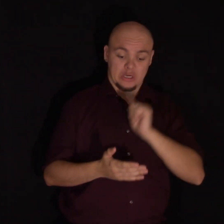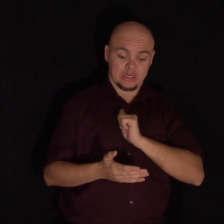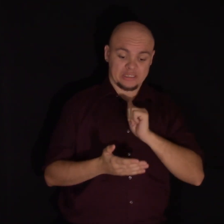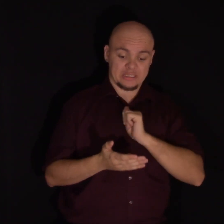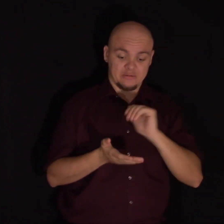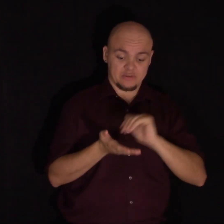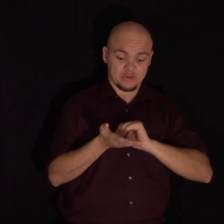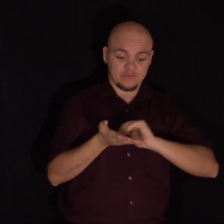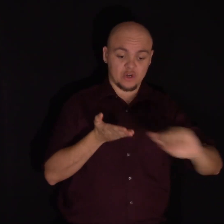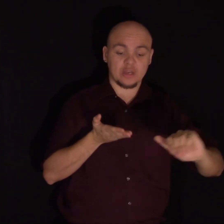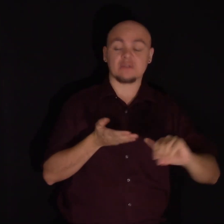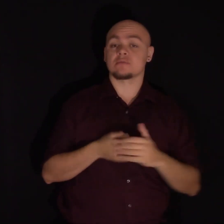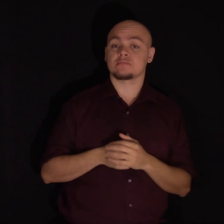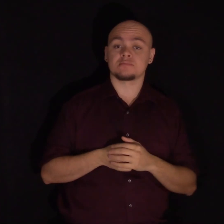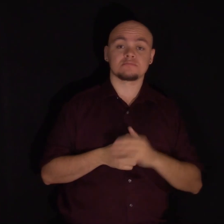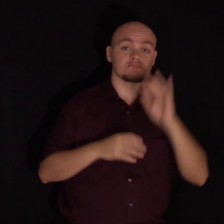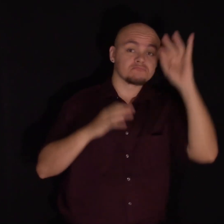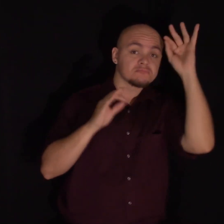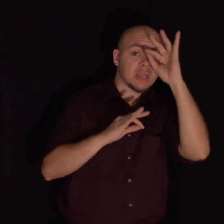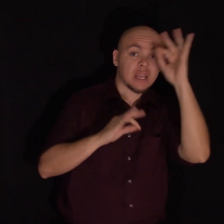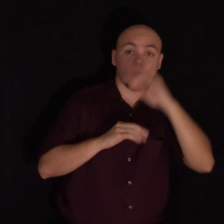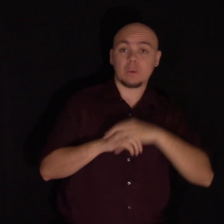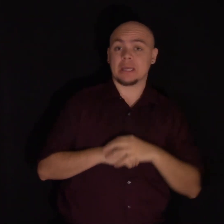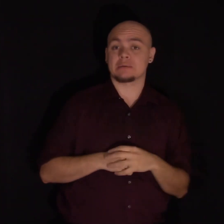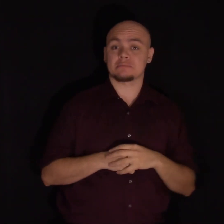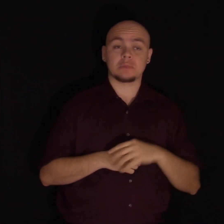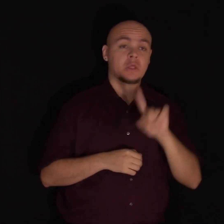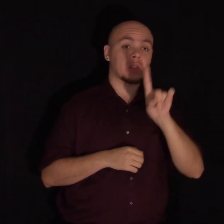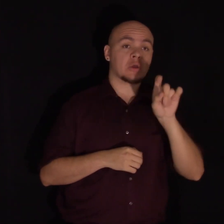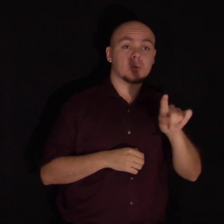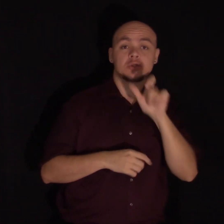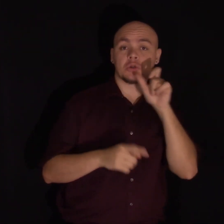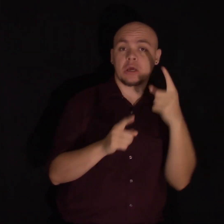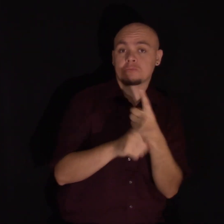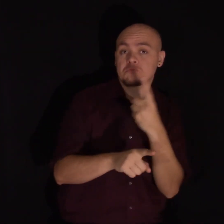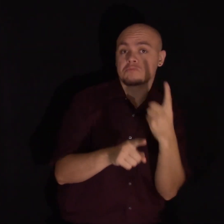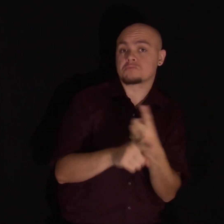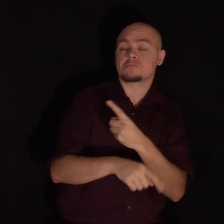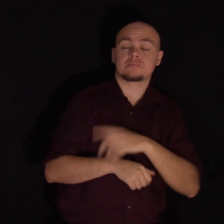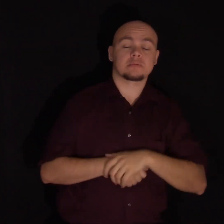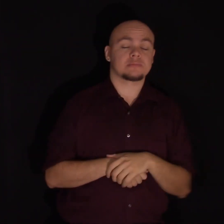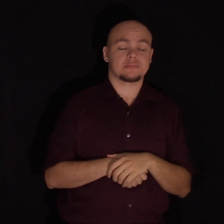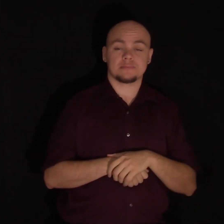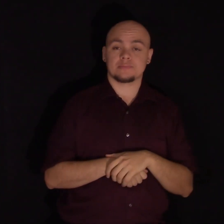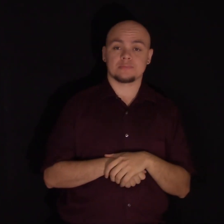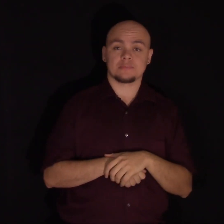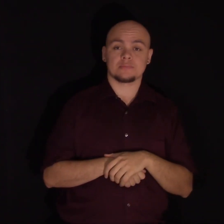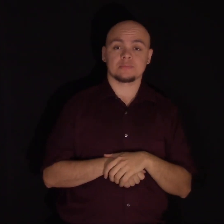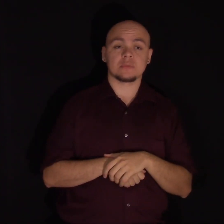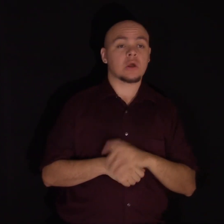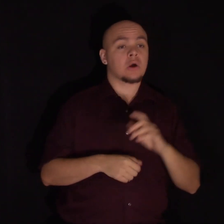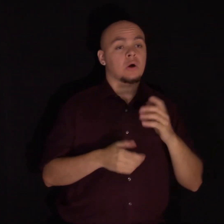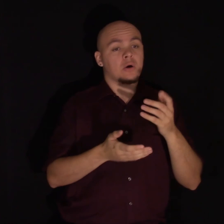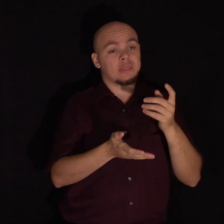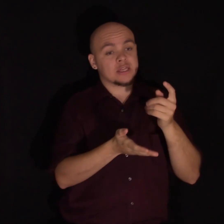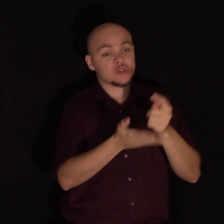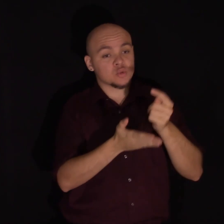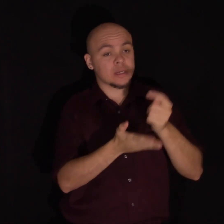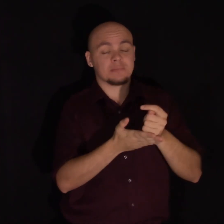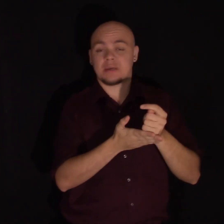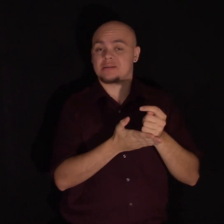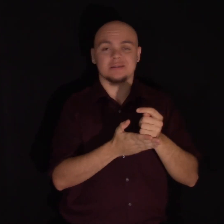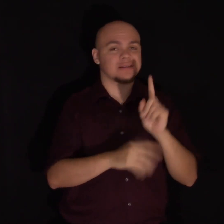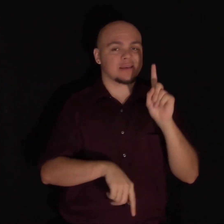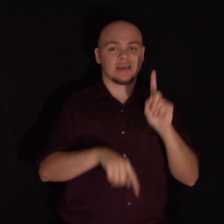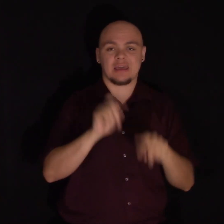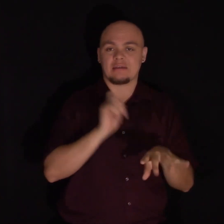knowing, or for not asking the right questions, or not finding the right treatment. We